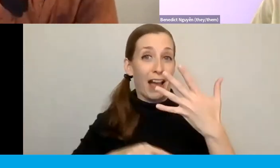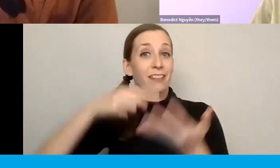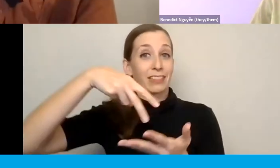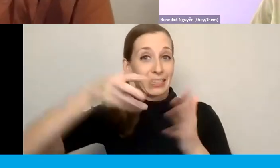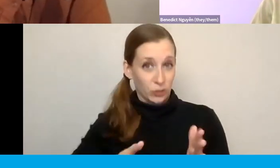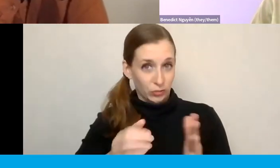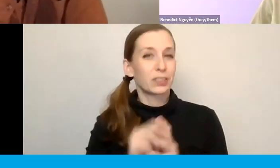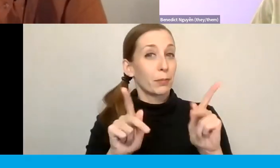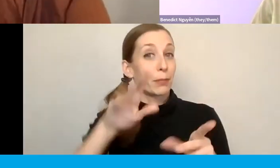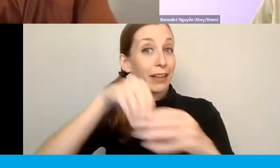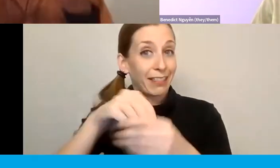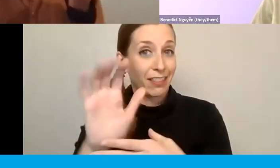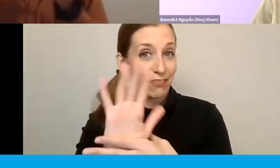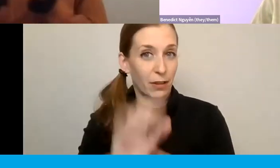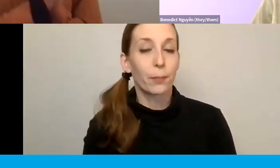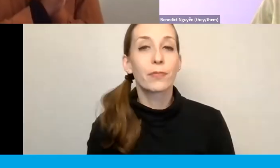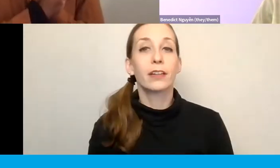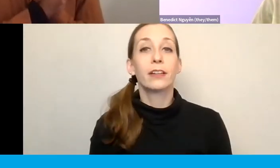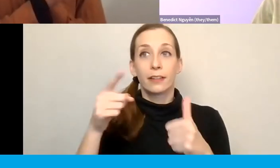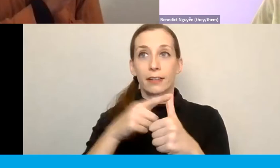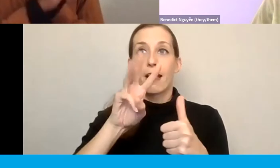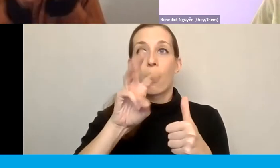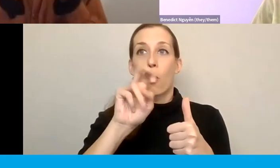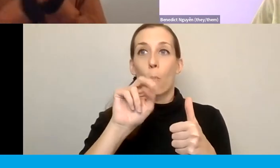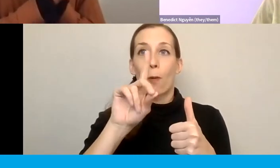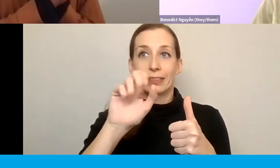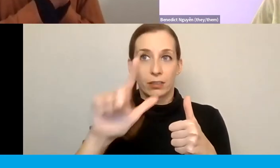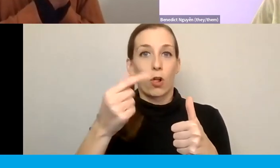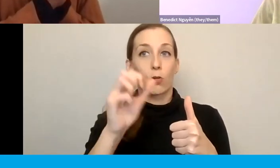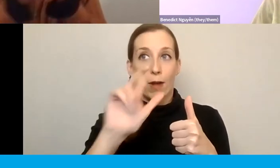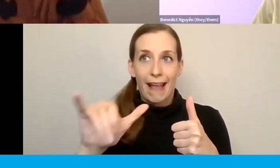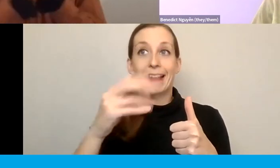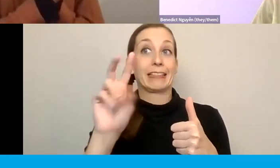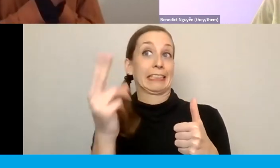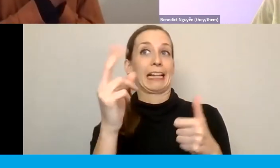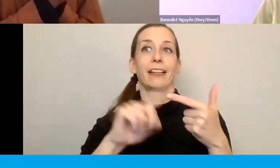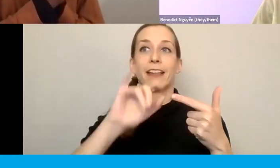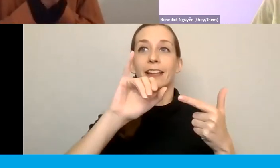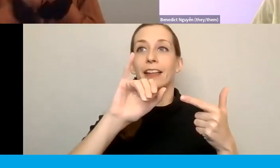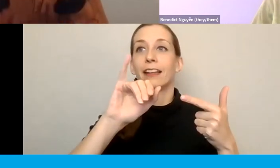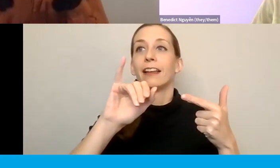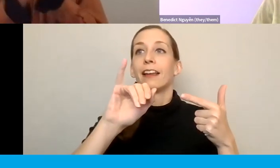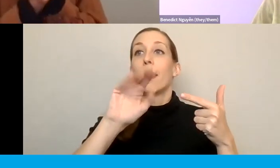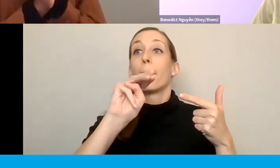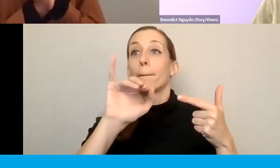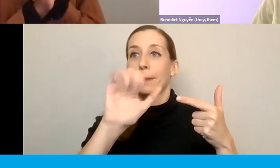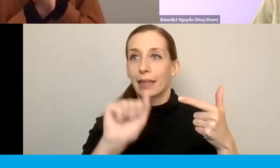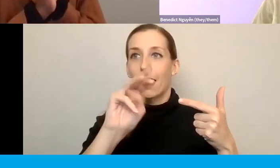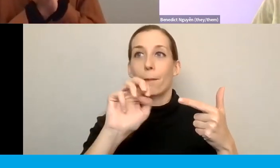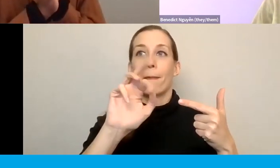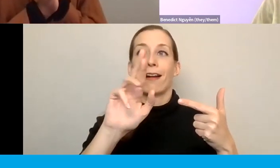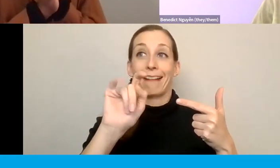and briefly at the beginning. But I was working with Wendell Gray II, Mia Martelli, Kennedy Thomas, Jose